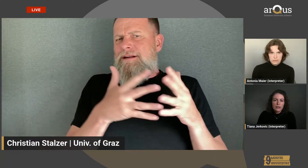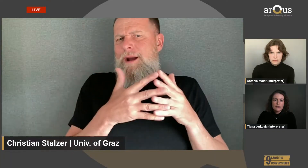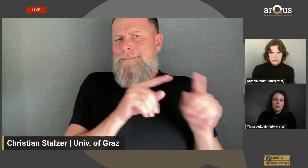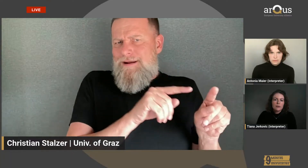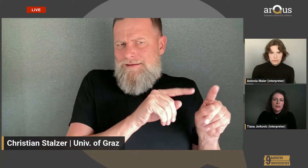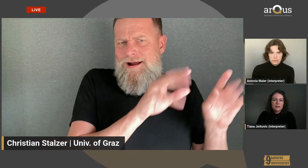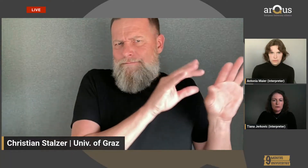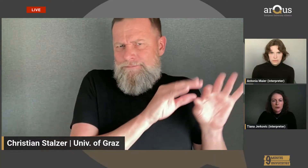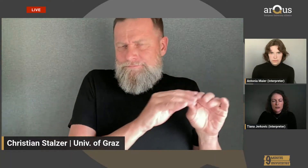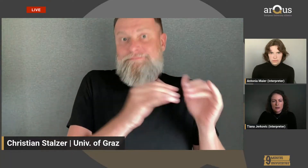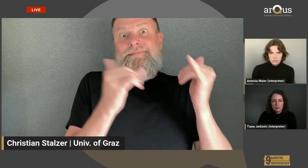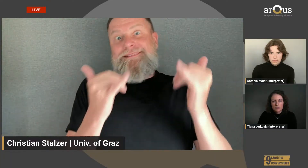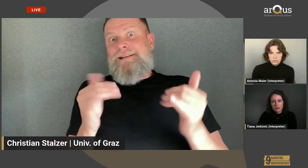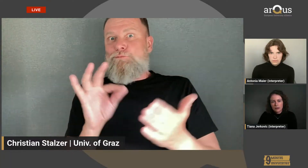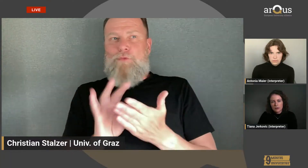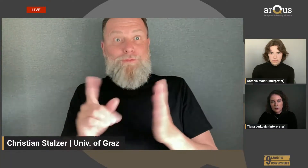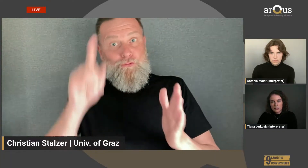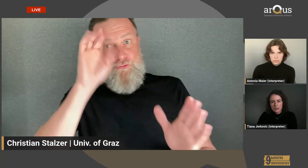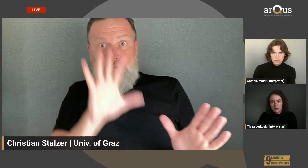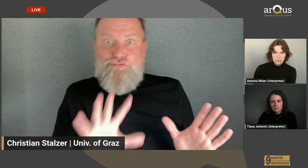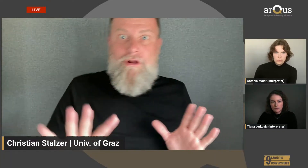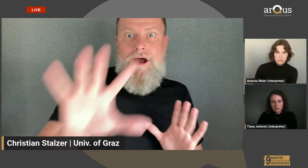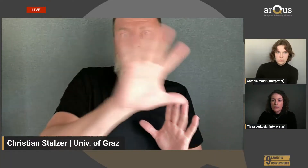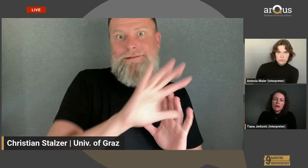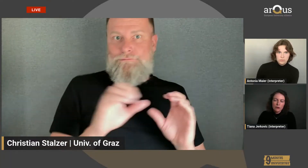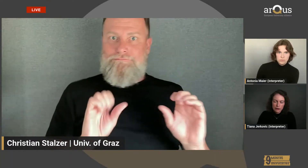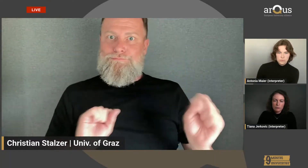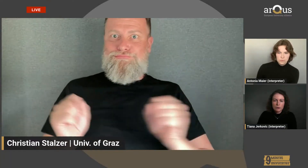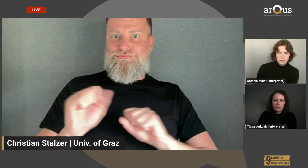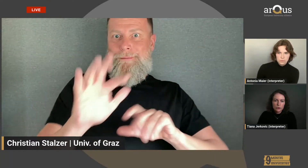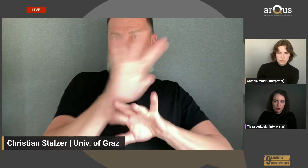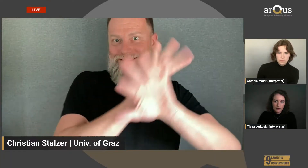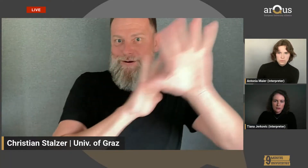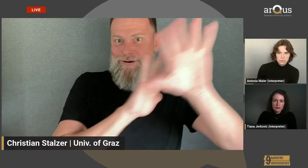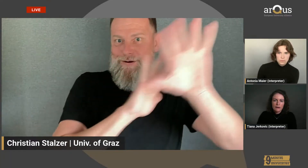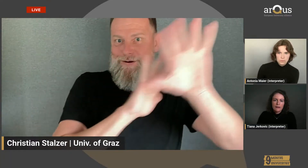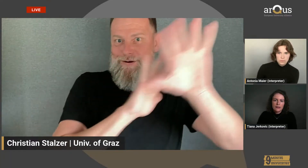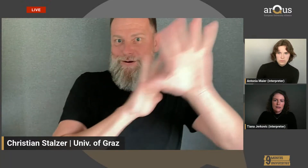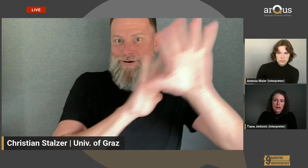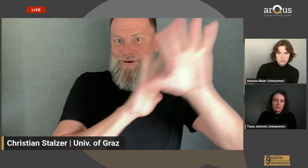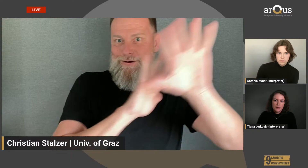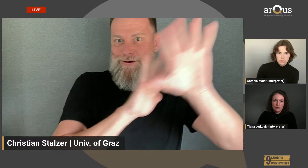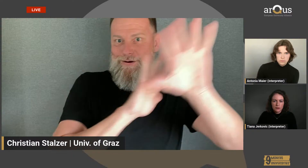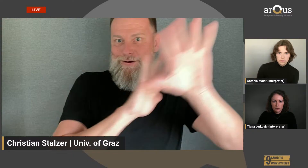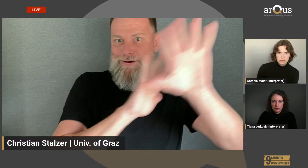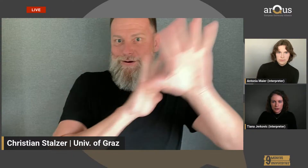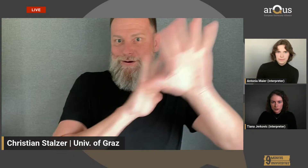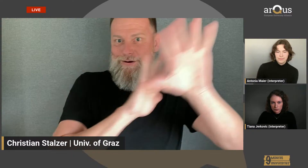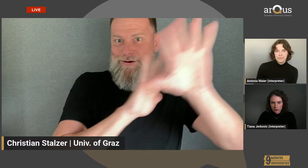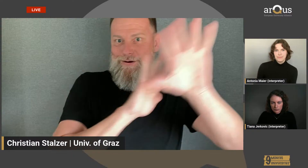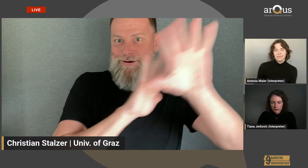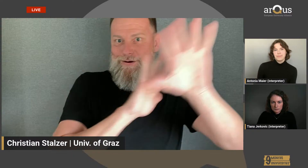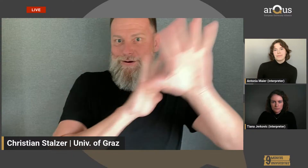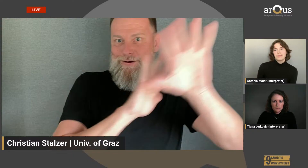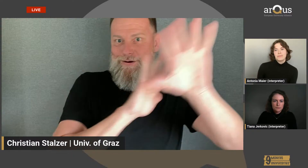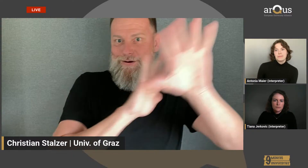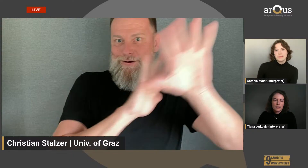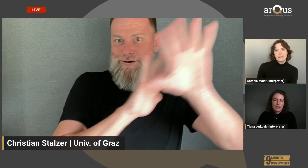And one example is, for example, also one movement that is happening also within